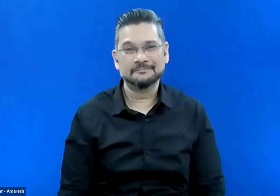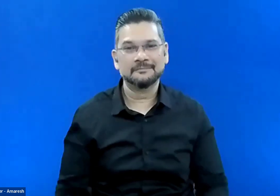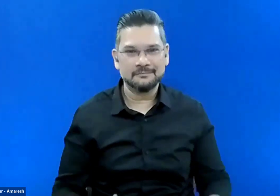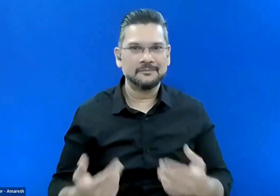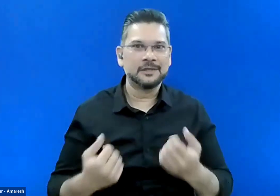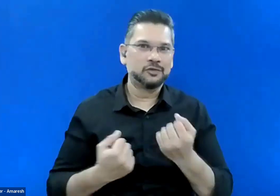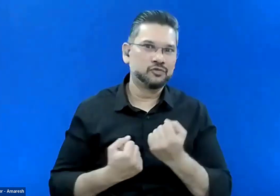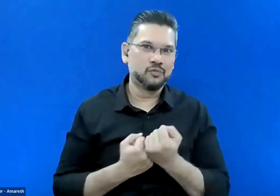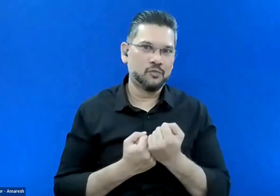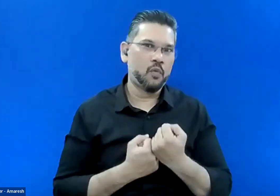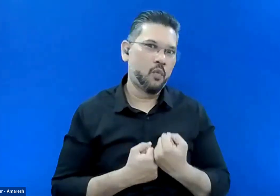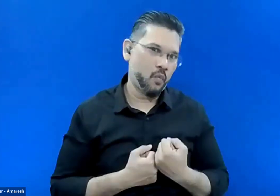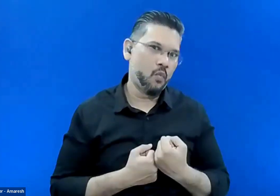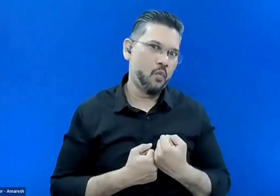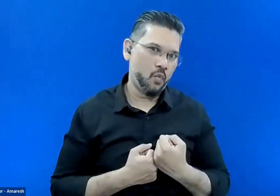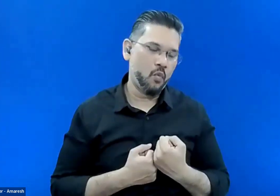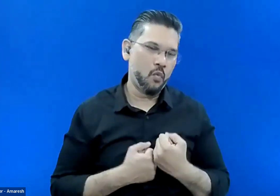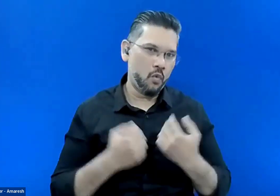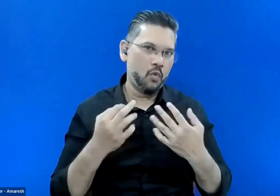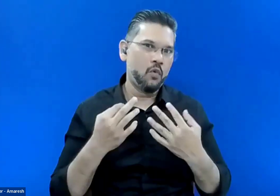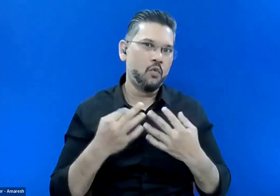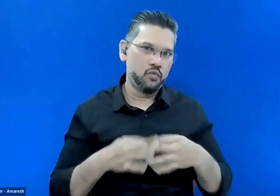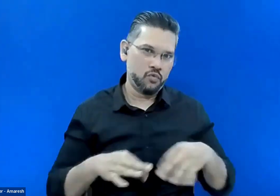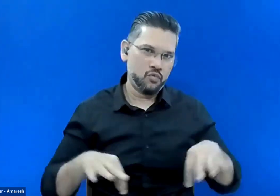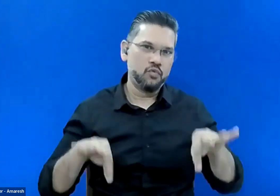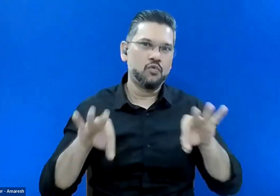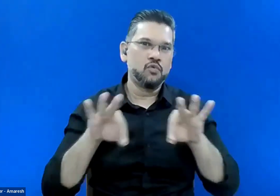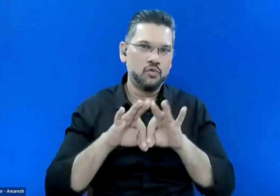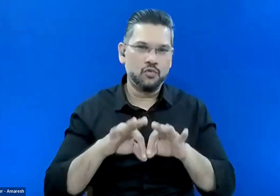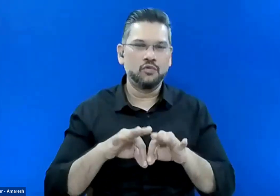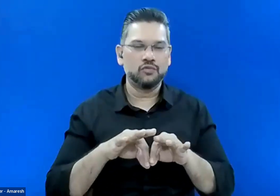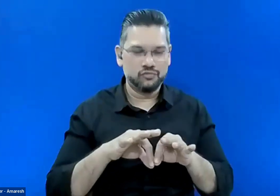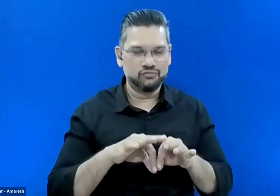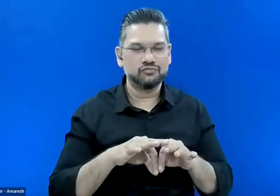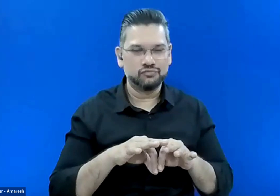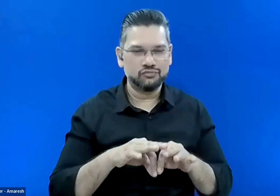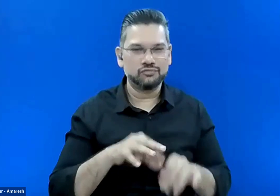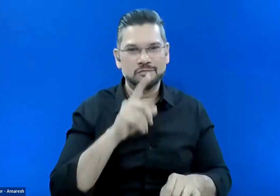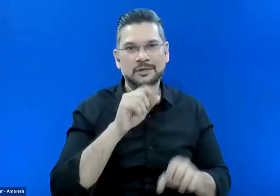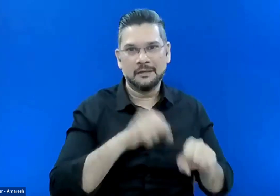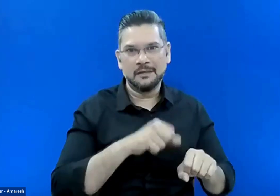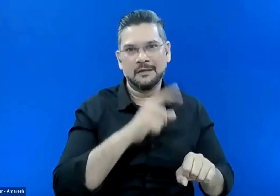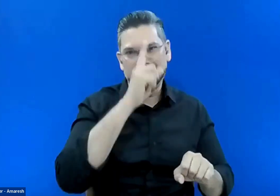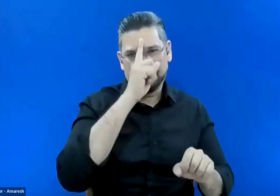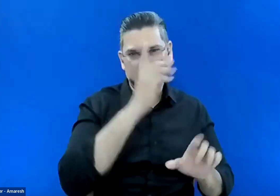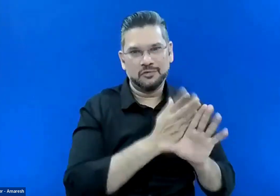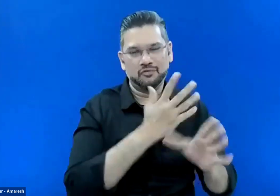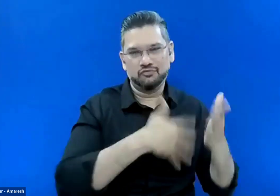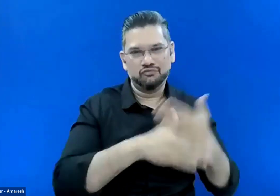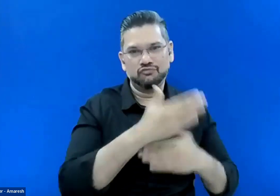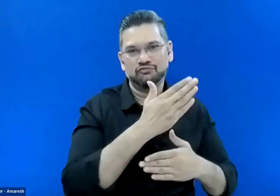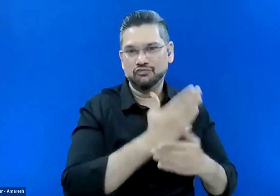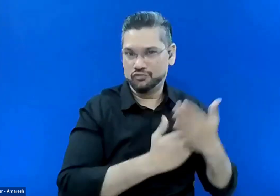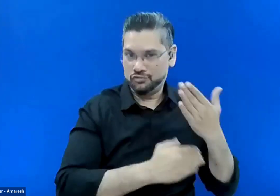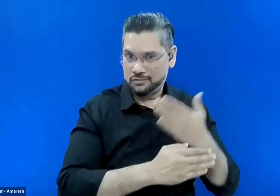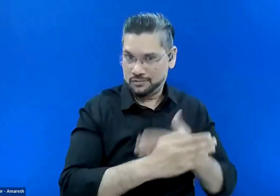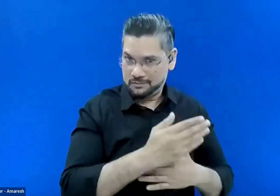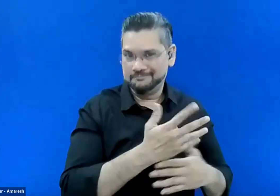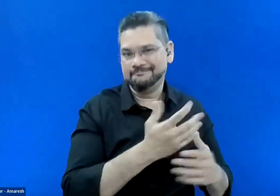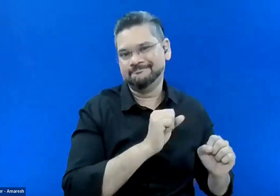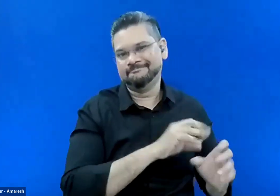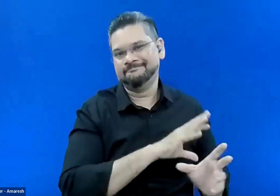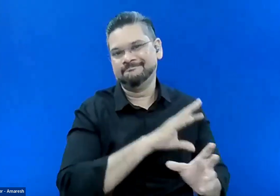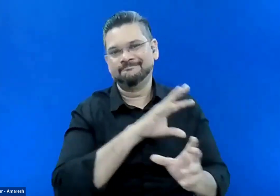it comes to persons with psychosocial disabilities being included in their society. So the other thing I would